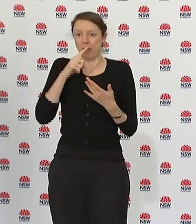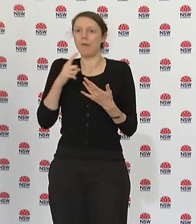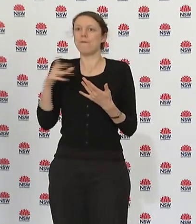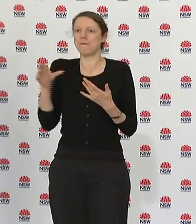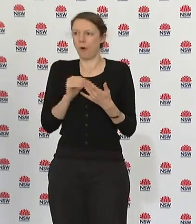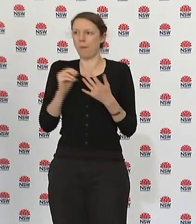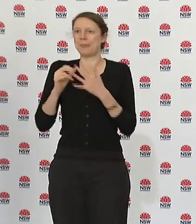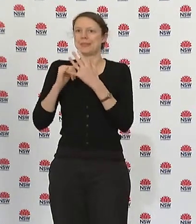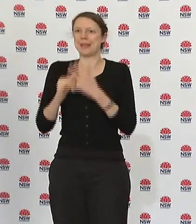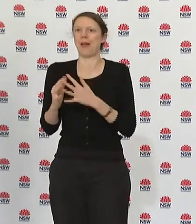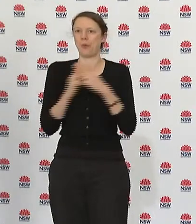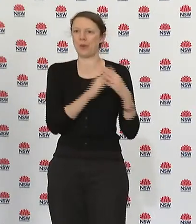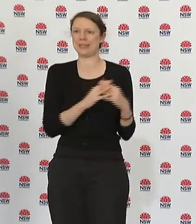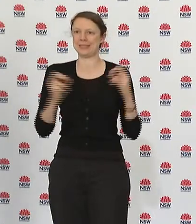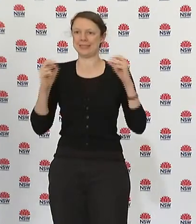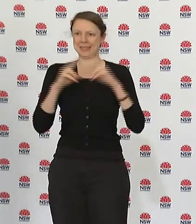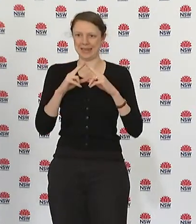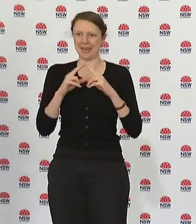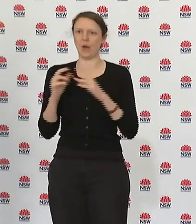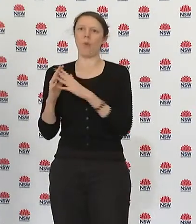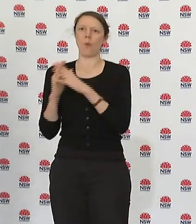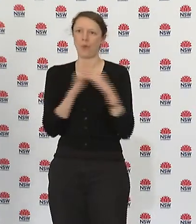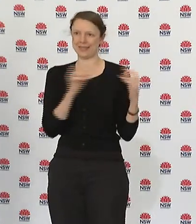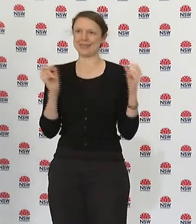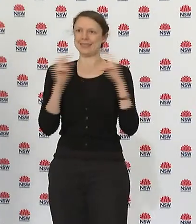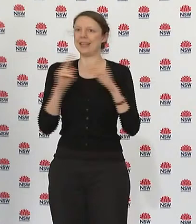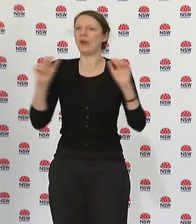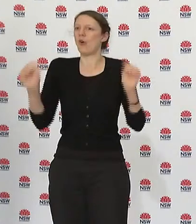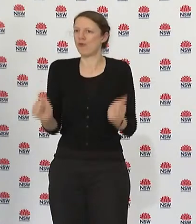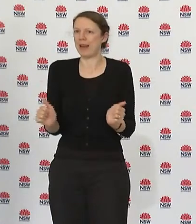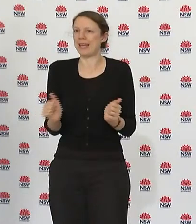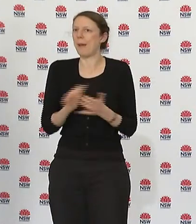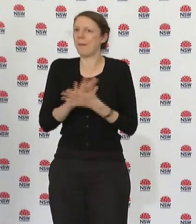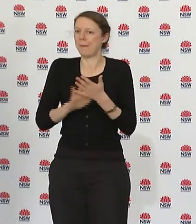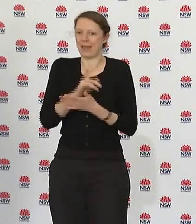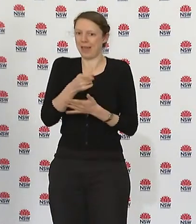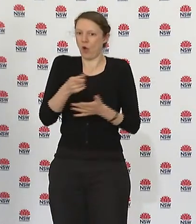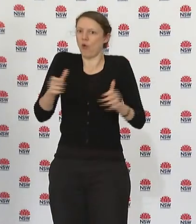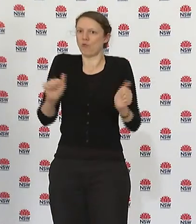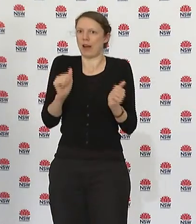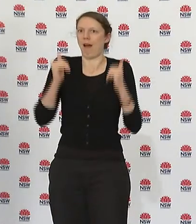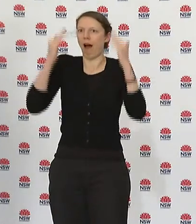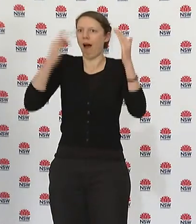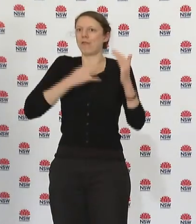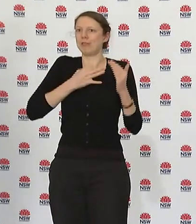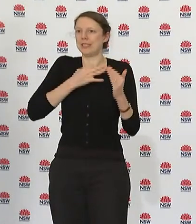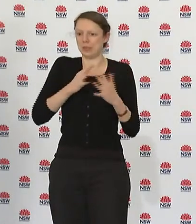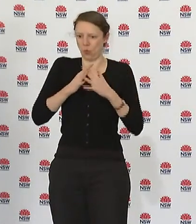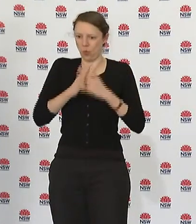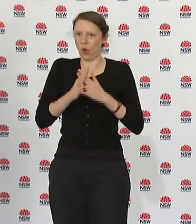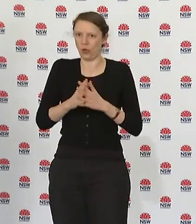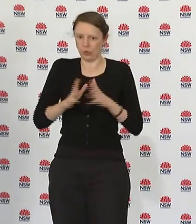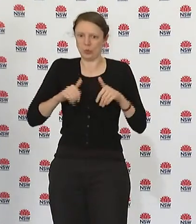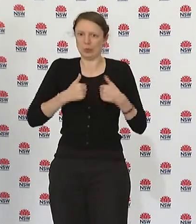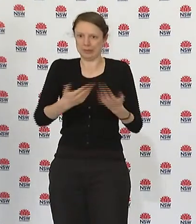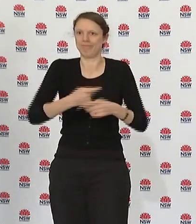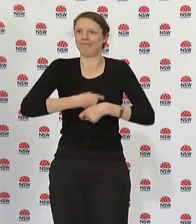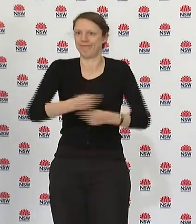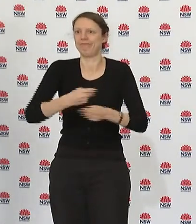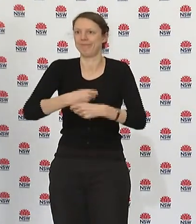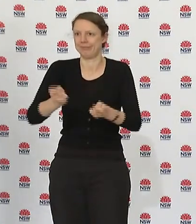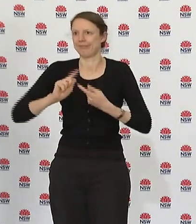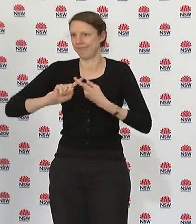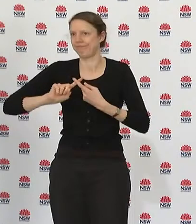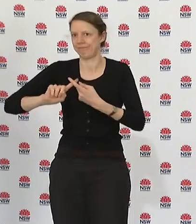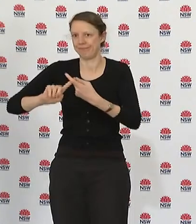already. The key for us is getting as many jabs in arms as possible and maximising the dose doses we have. And I just ask everybody to